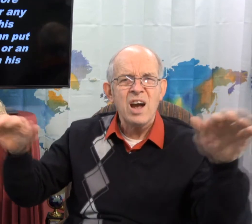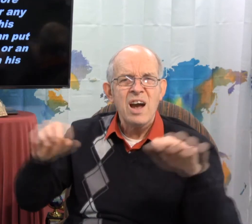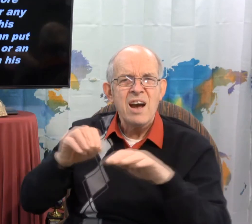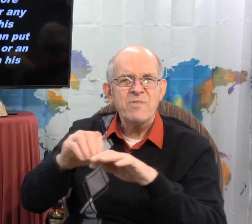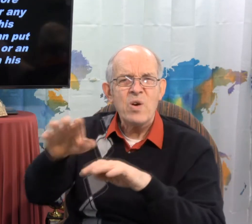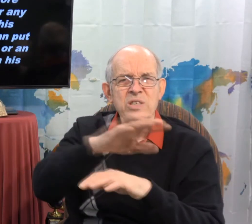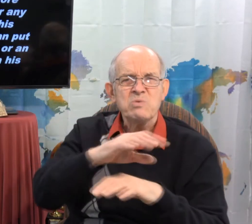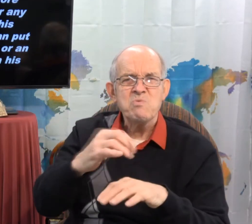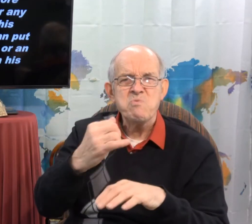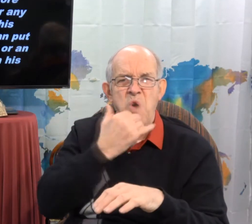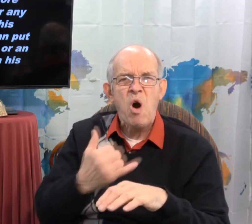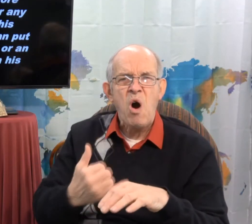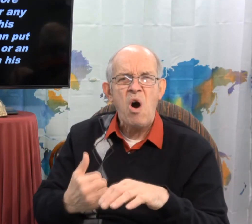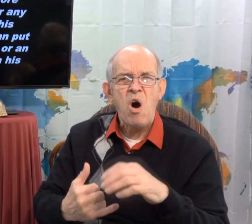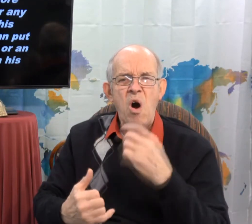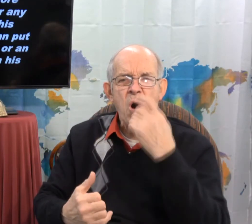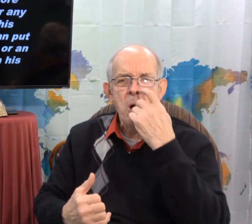More. If there is war,